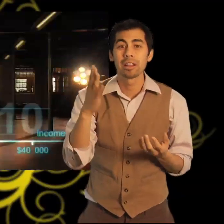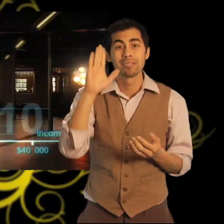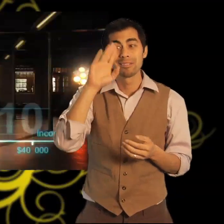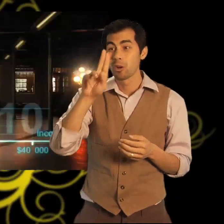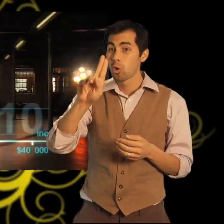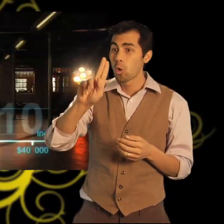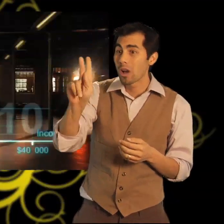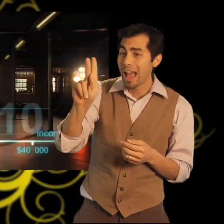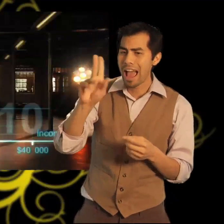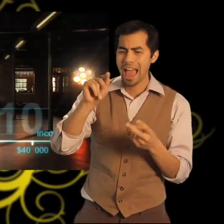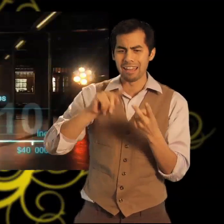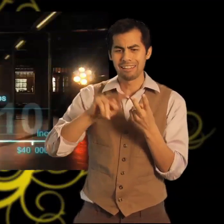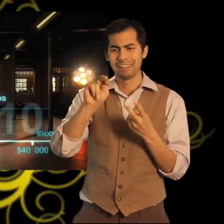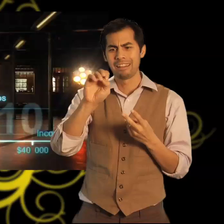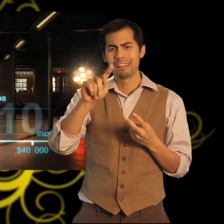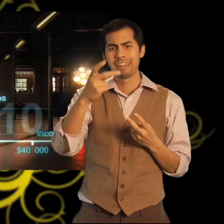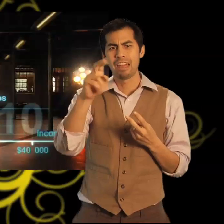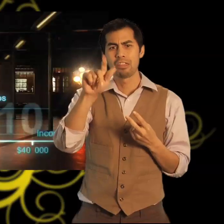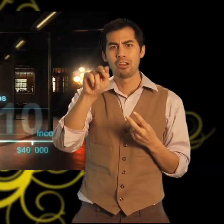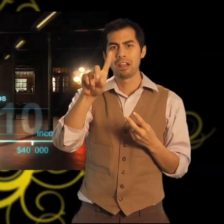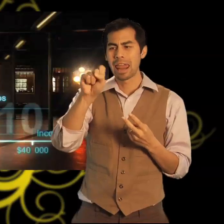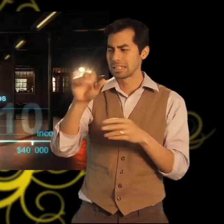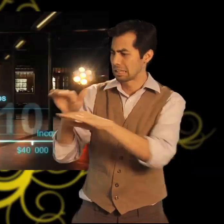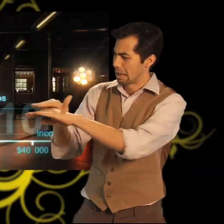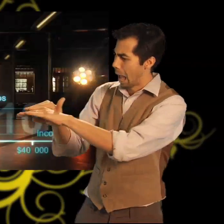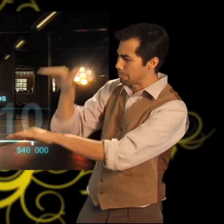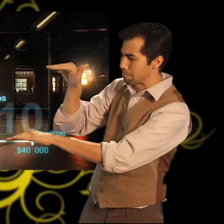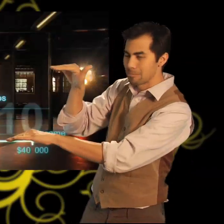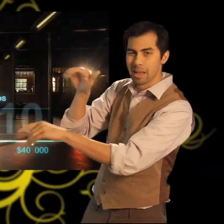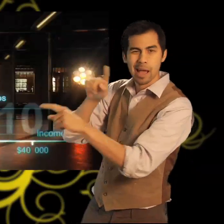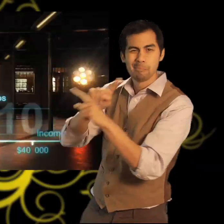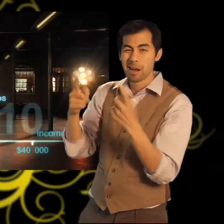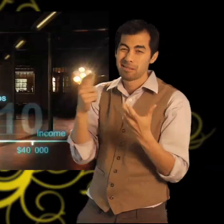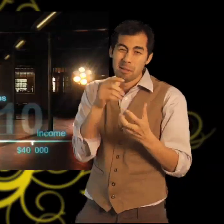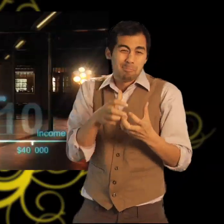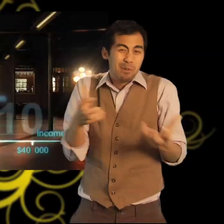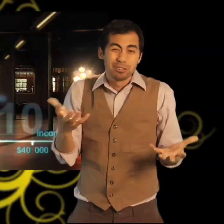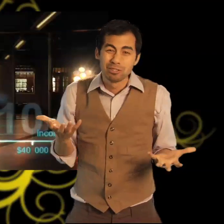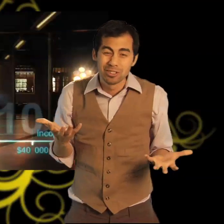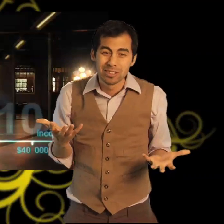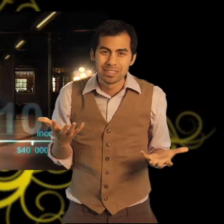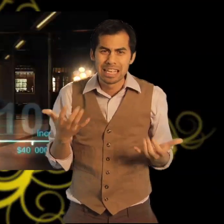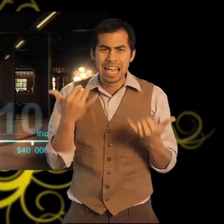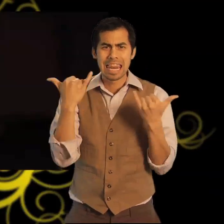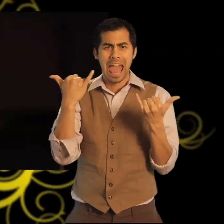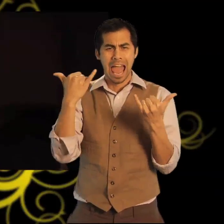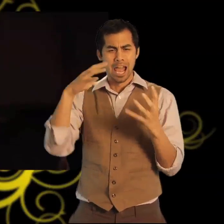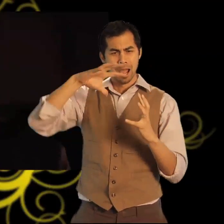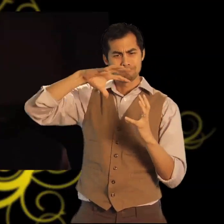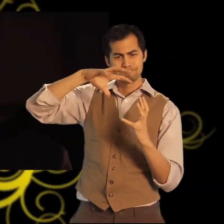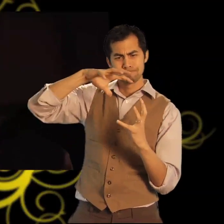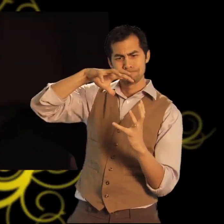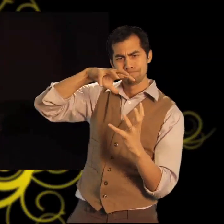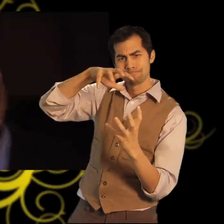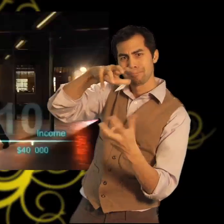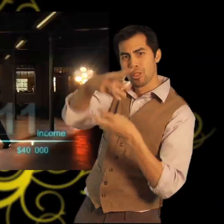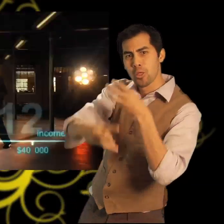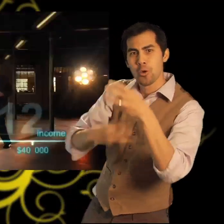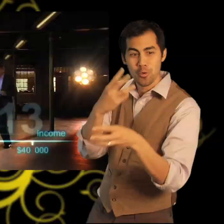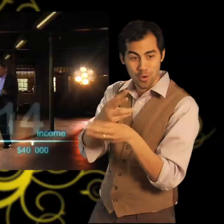And only UK and the Netherlands were slightly better off, but not much. And now, why start the